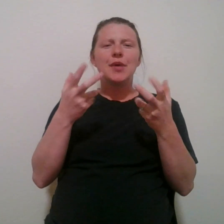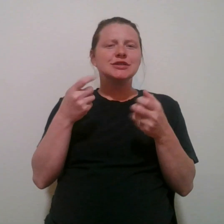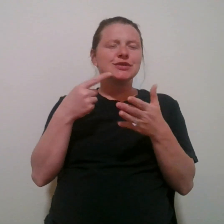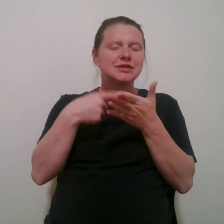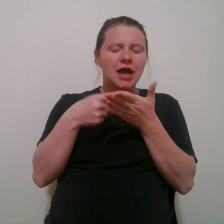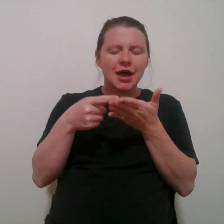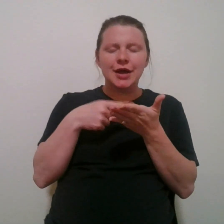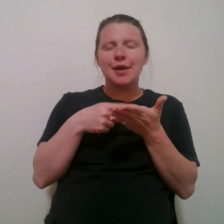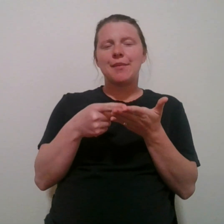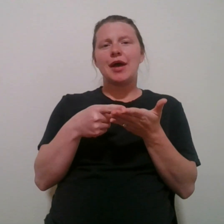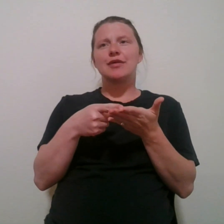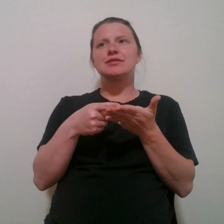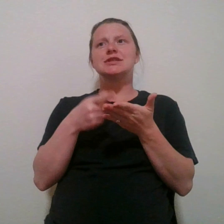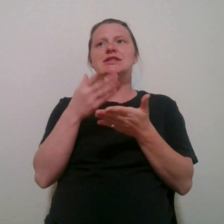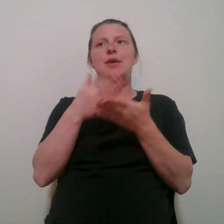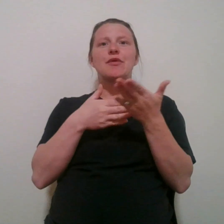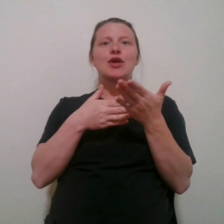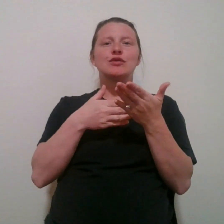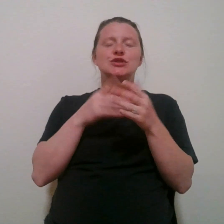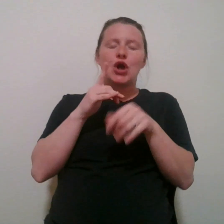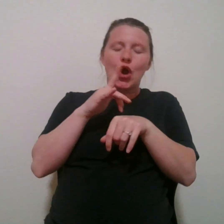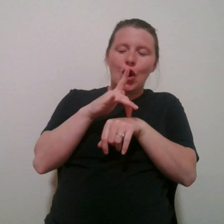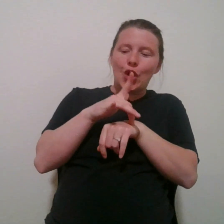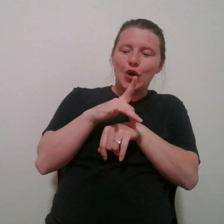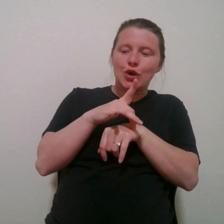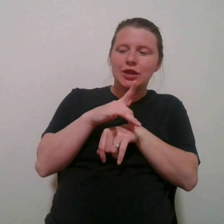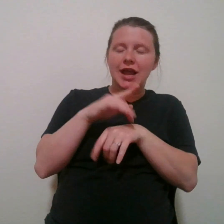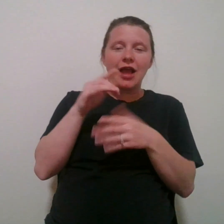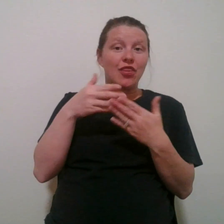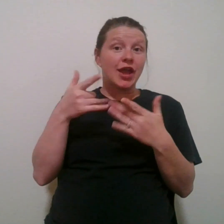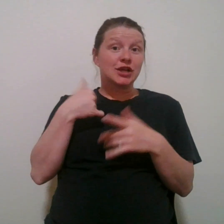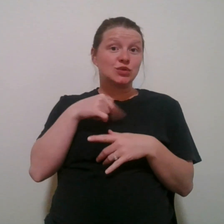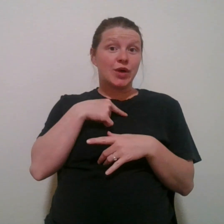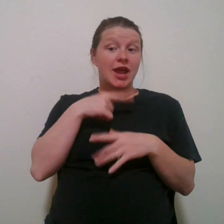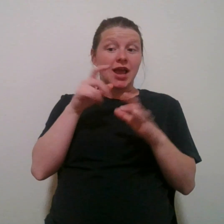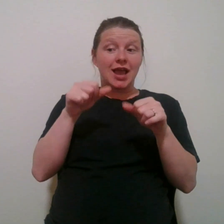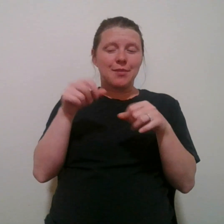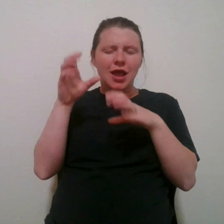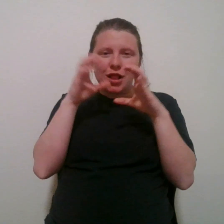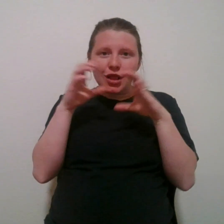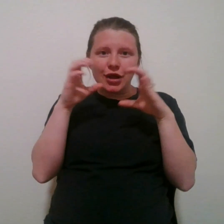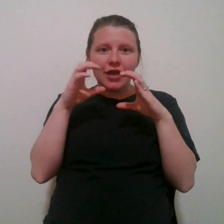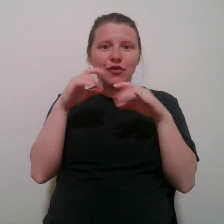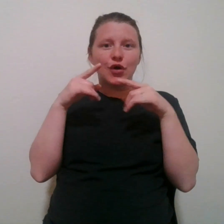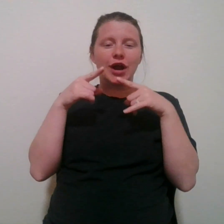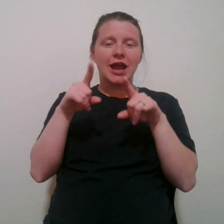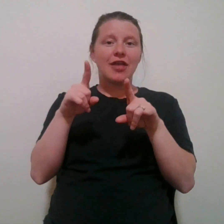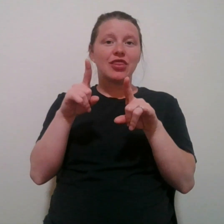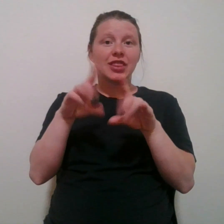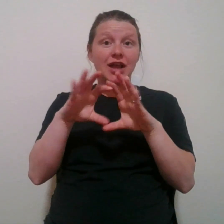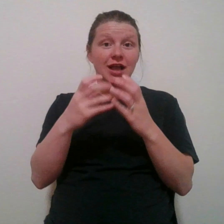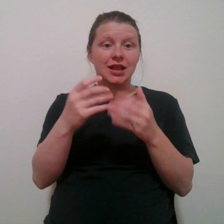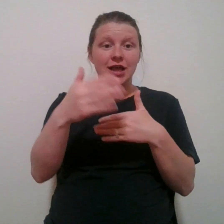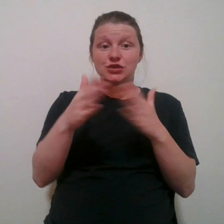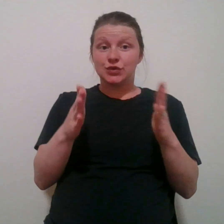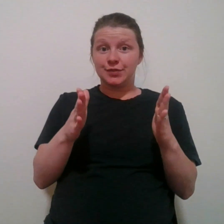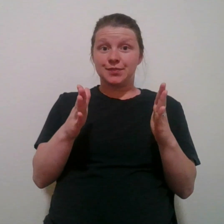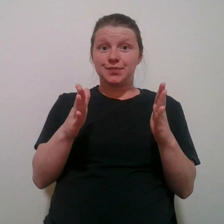early clues or things that we can be looking for in the classroom. As a teacher in the classroom, could you